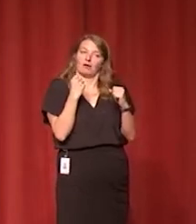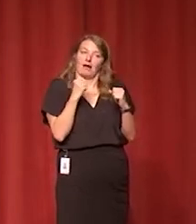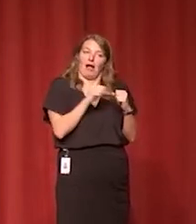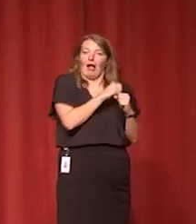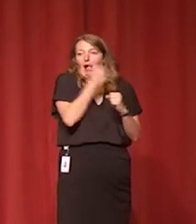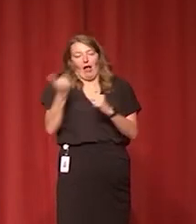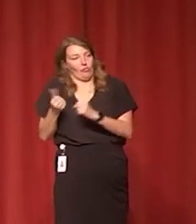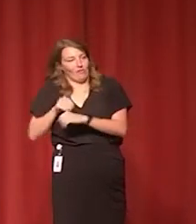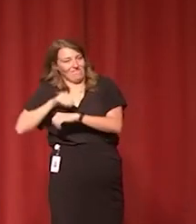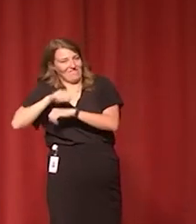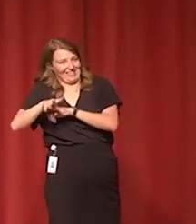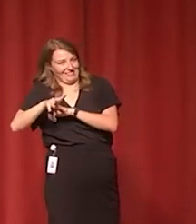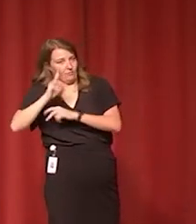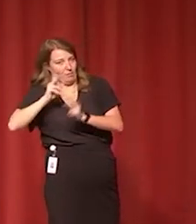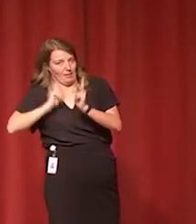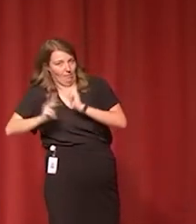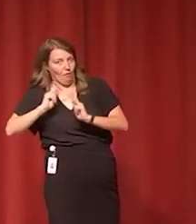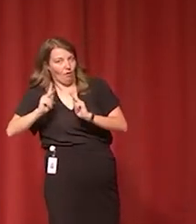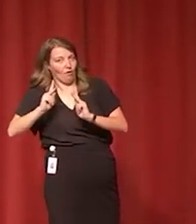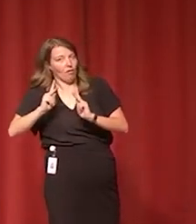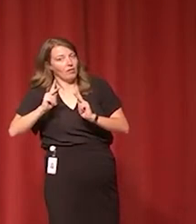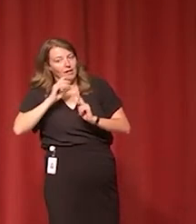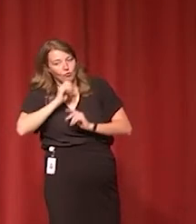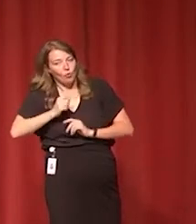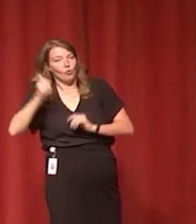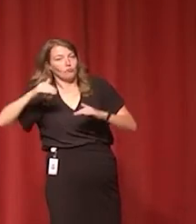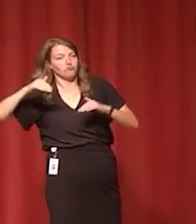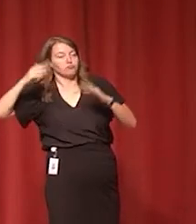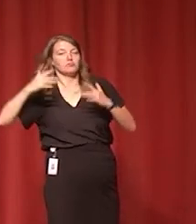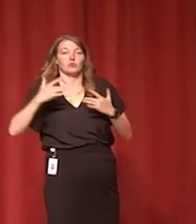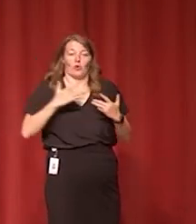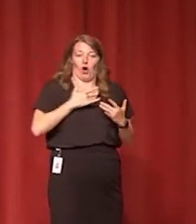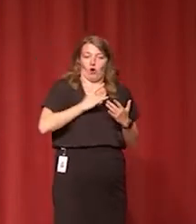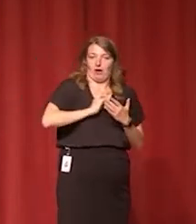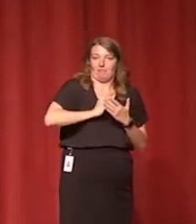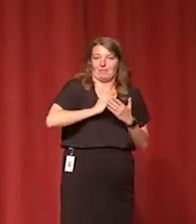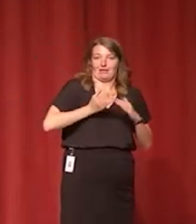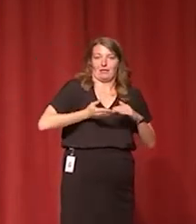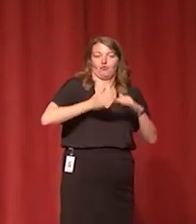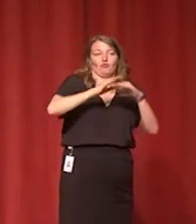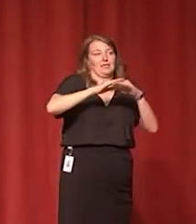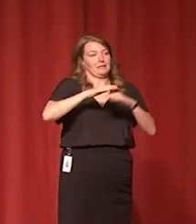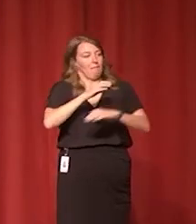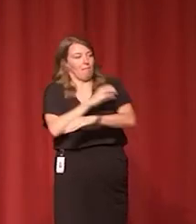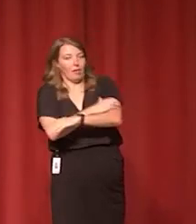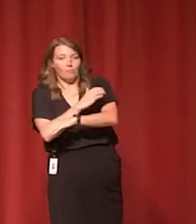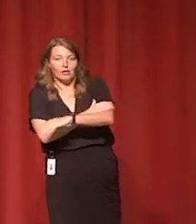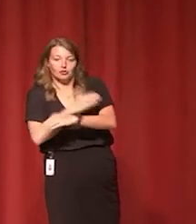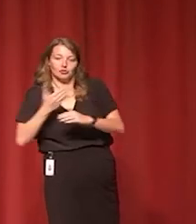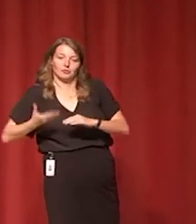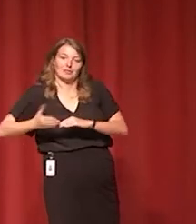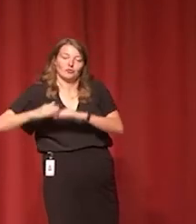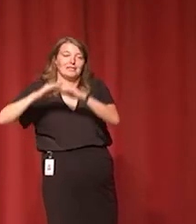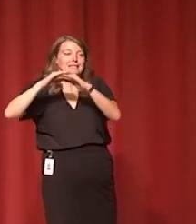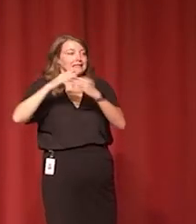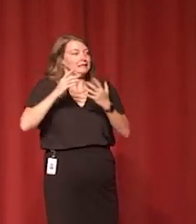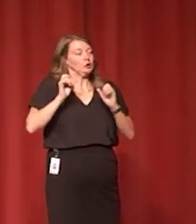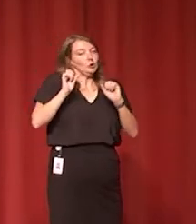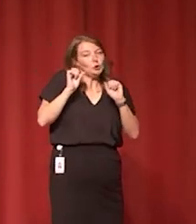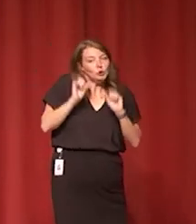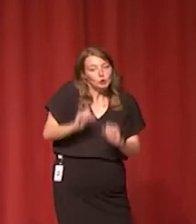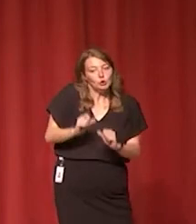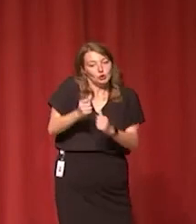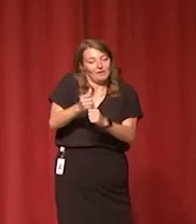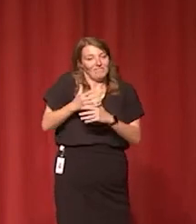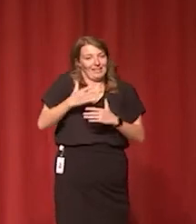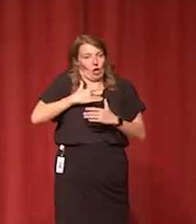they age. They can increase heart rate, increase blood pressure. There might be an increased risk of arrhythmia, where the heart doesn't